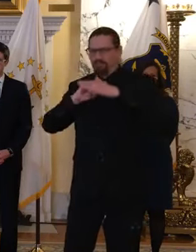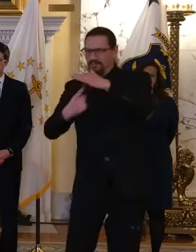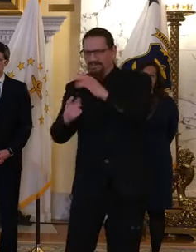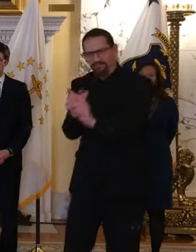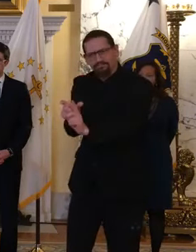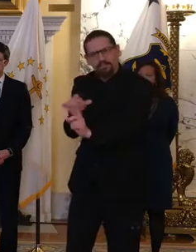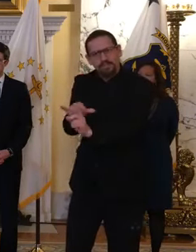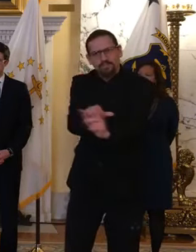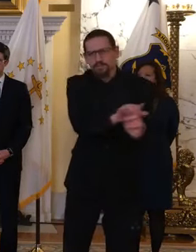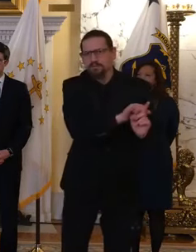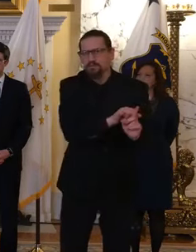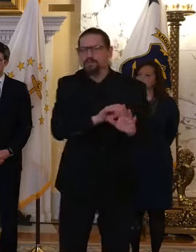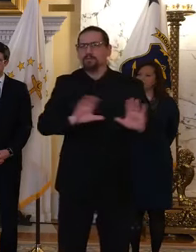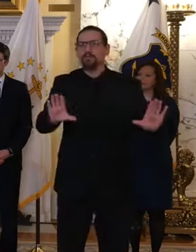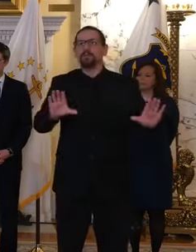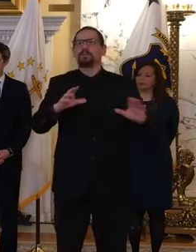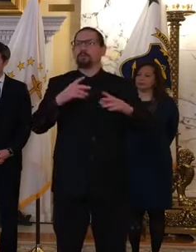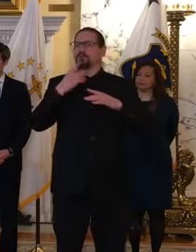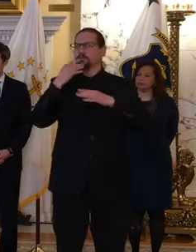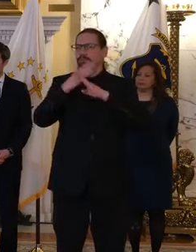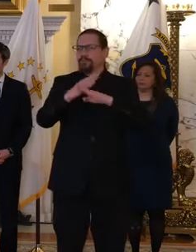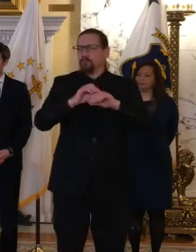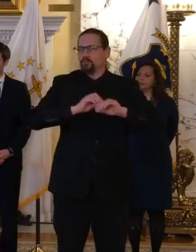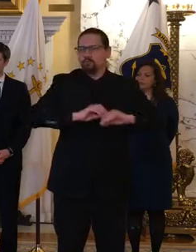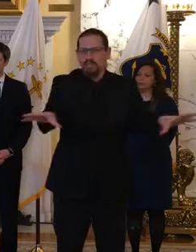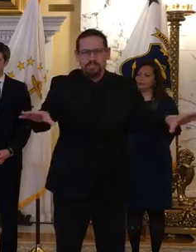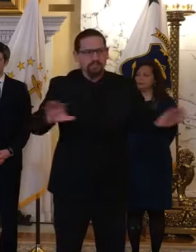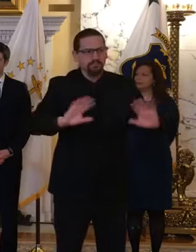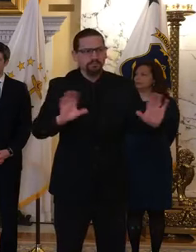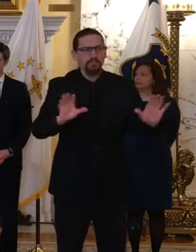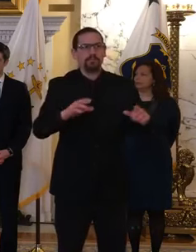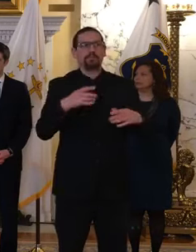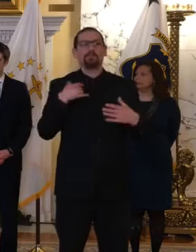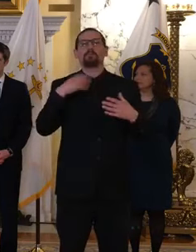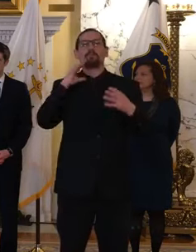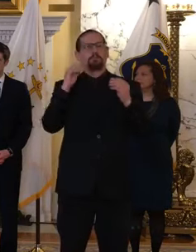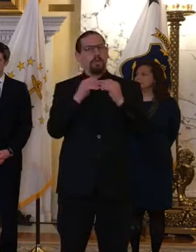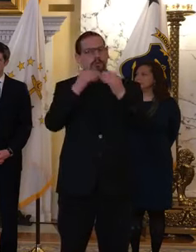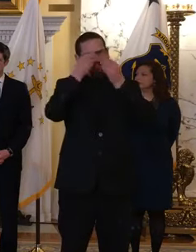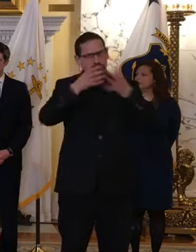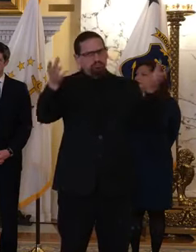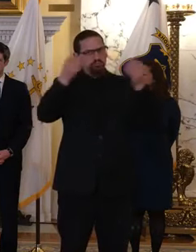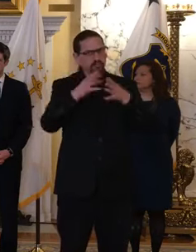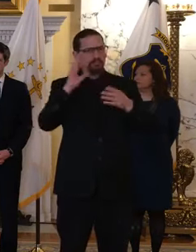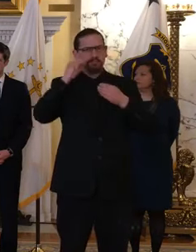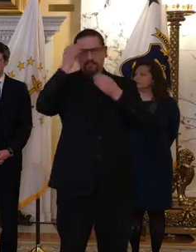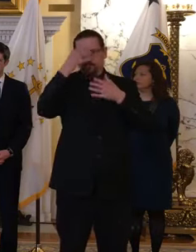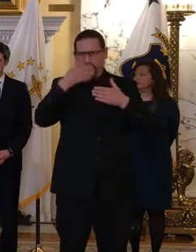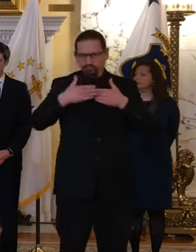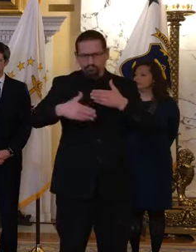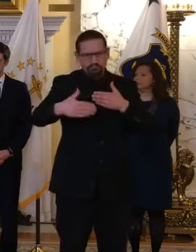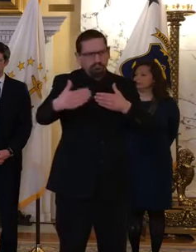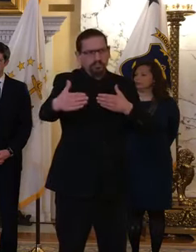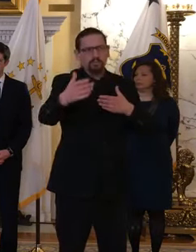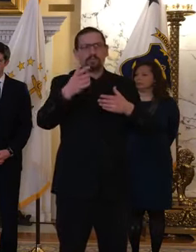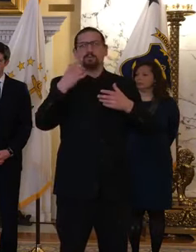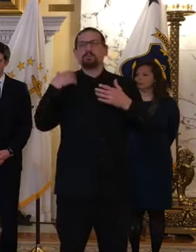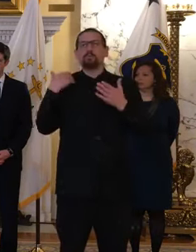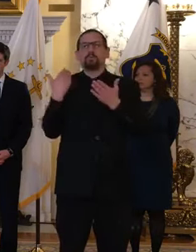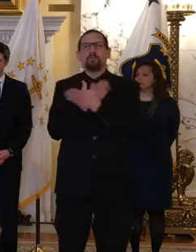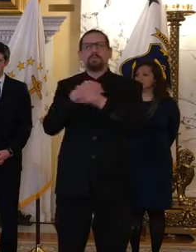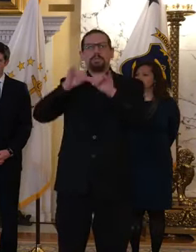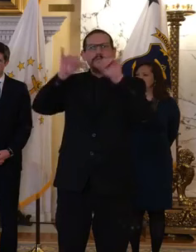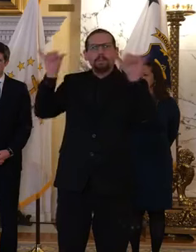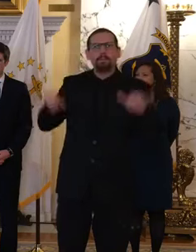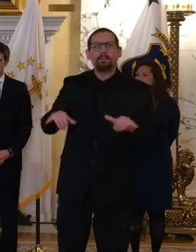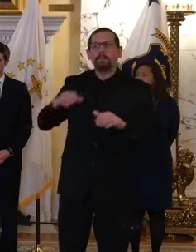I will give much more information tomorrow and in the coming days on our new testing systems, our protocol, and also what we're